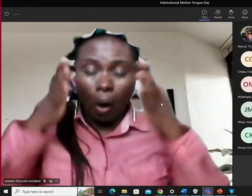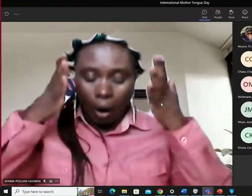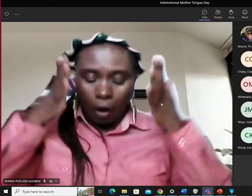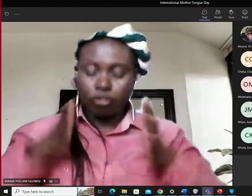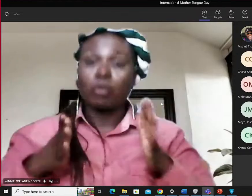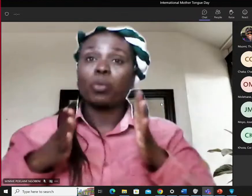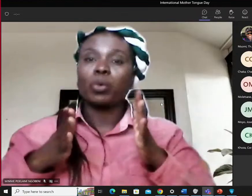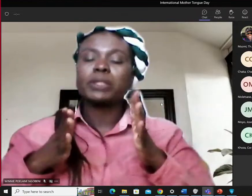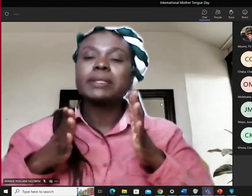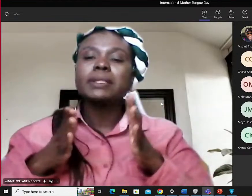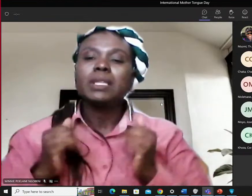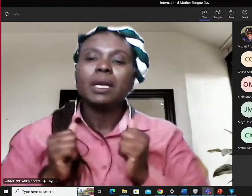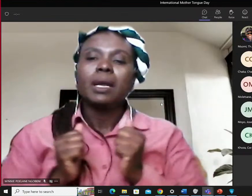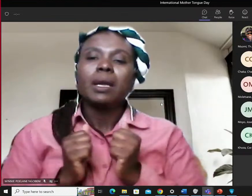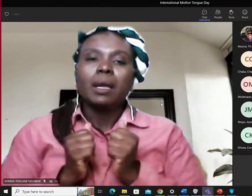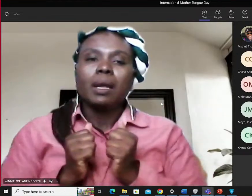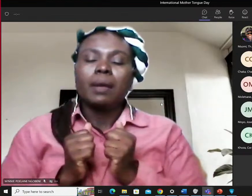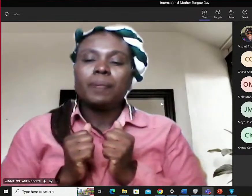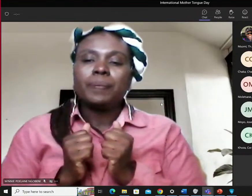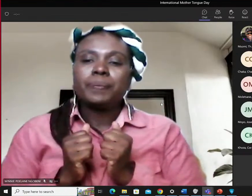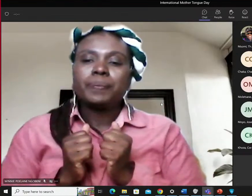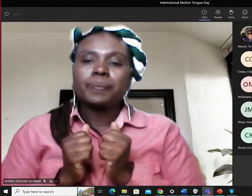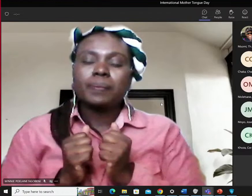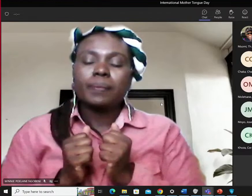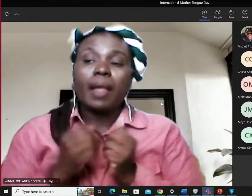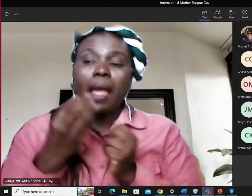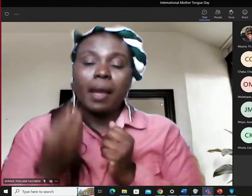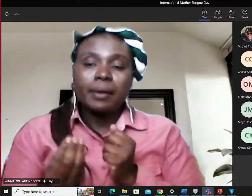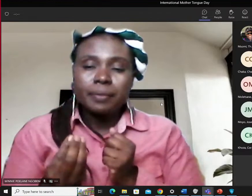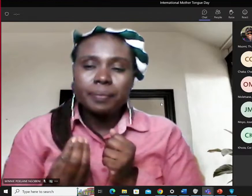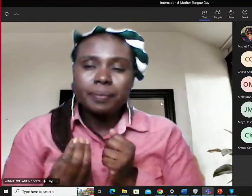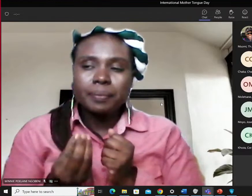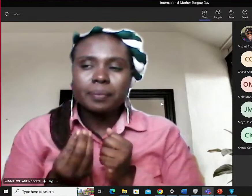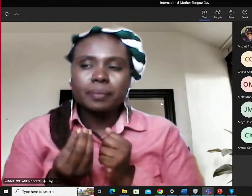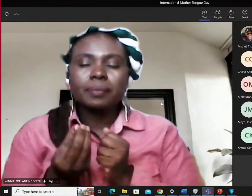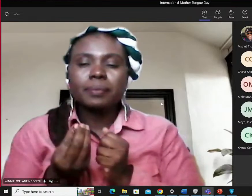classic developed and emerged amongst the deaf.